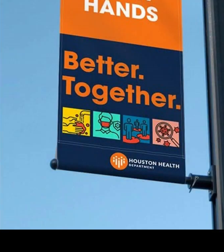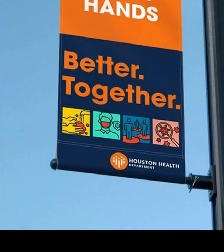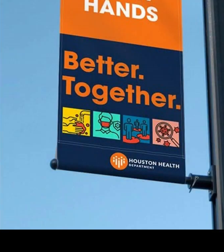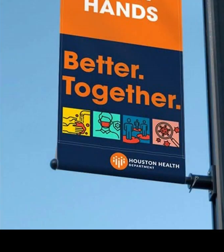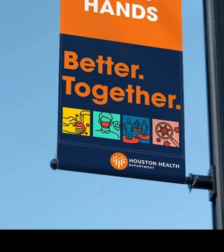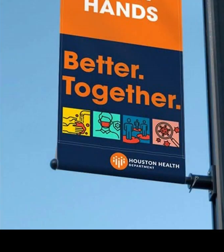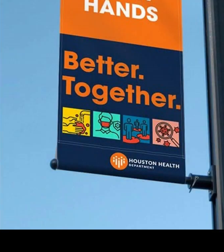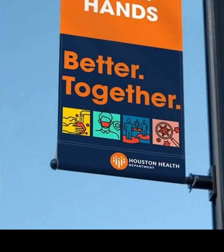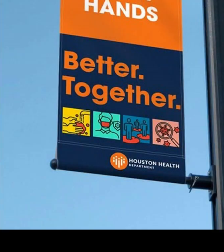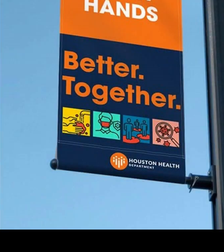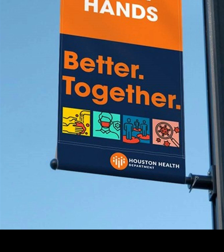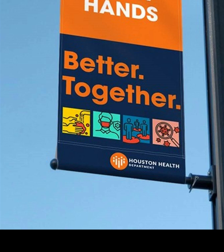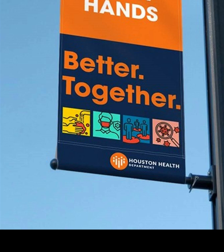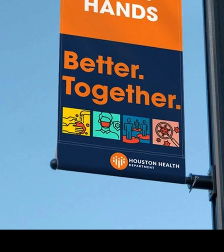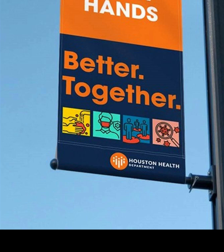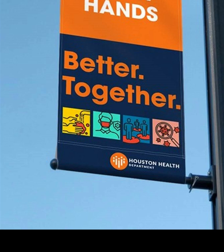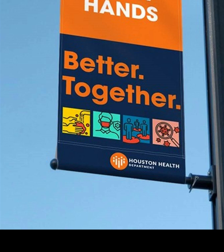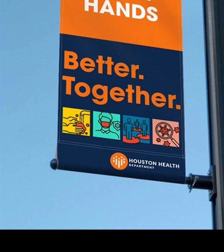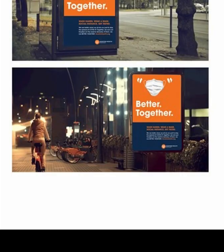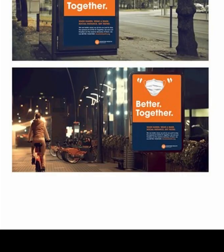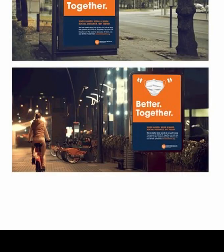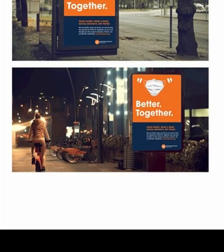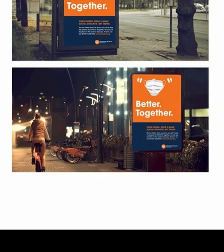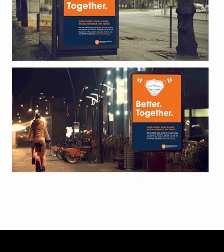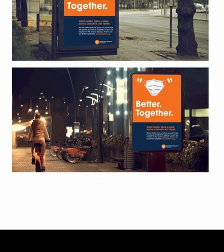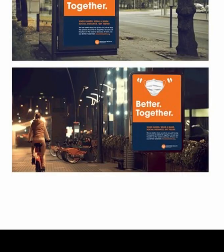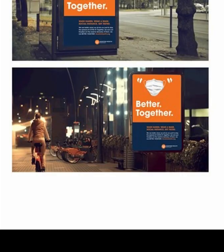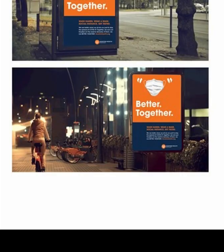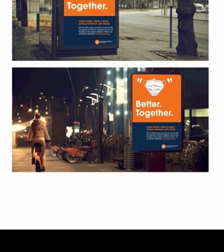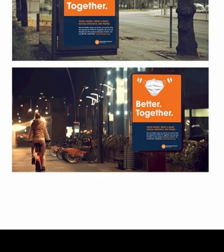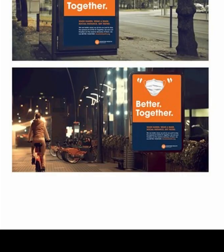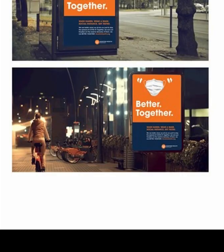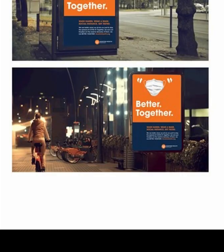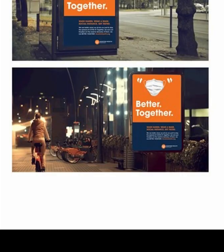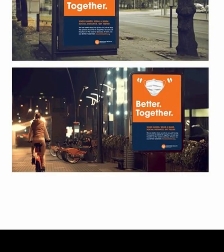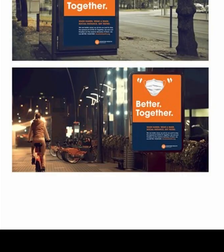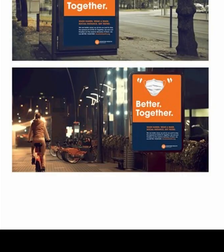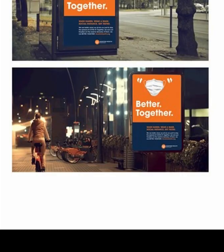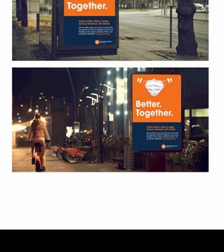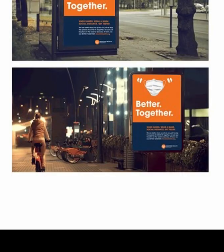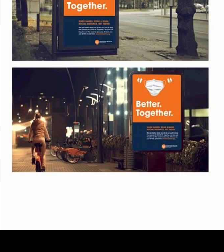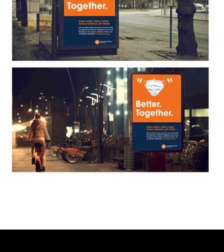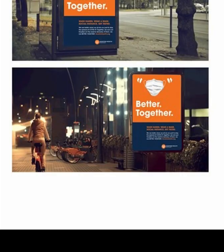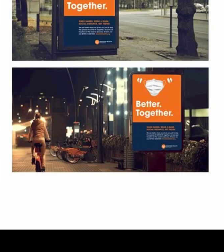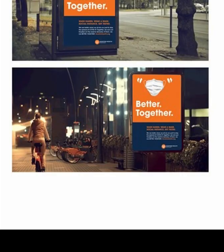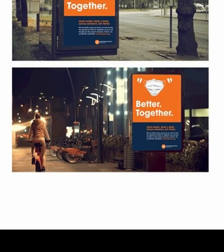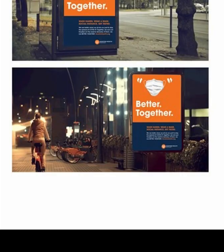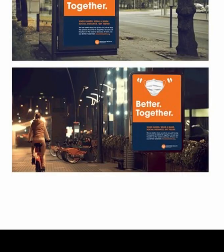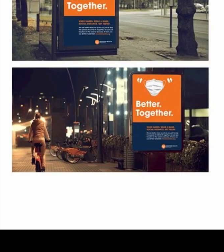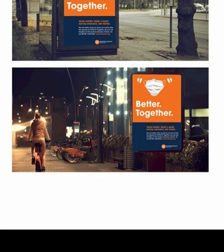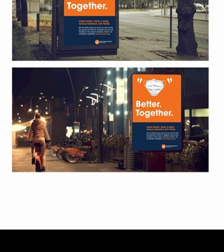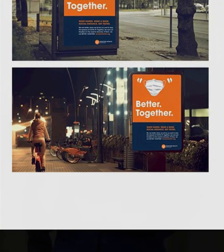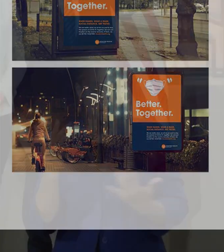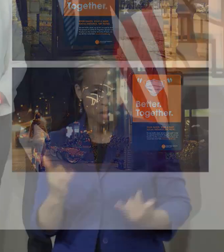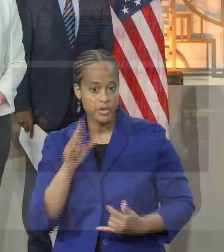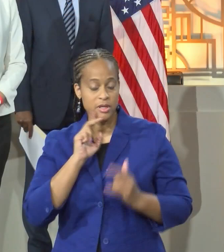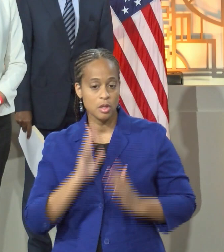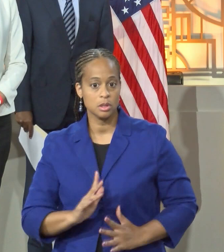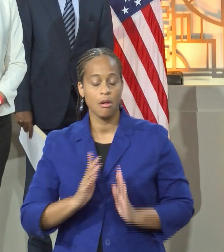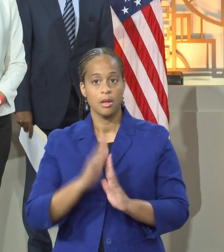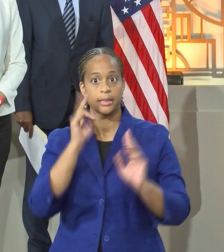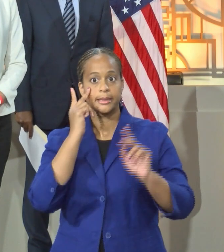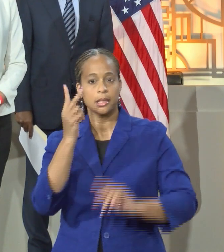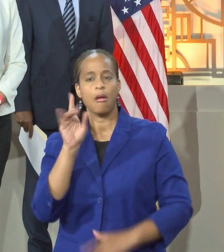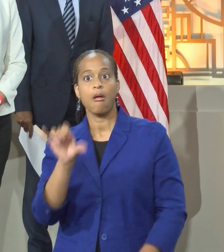buildings or on buildings, roadways, and in public parks and libraries so that Houstonians are frequently